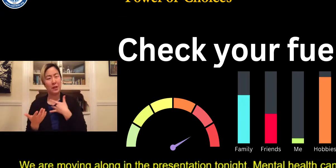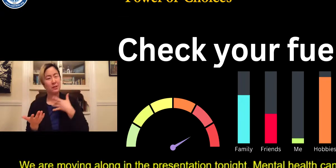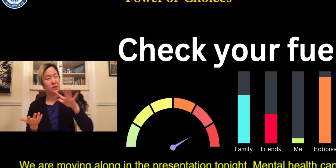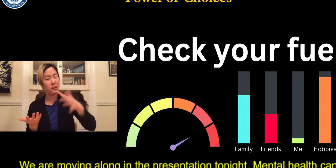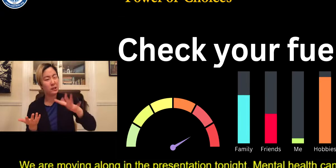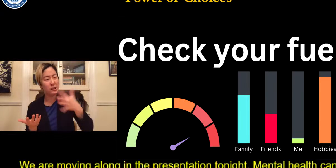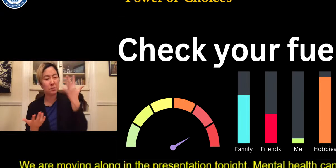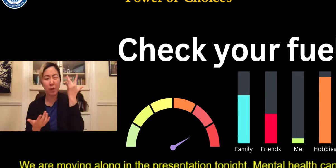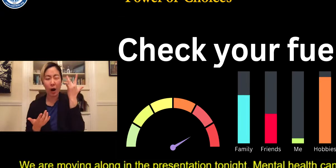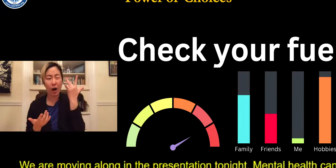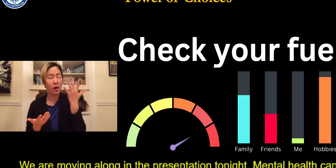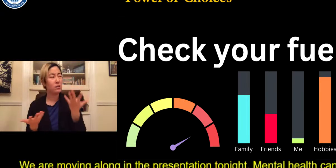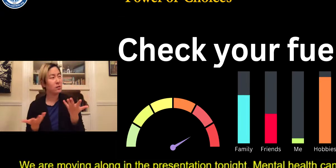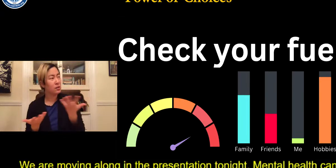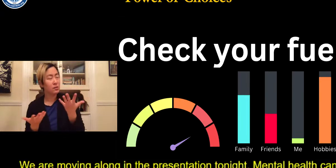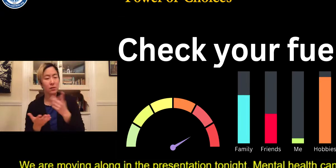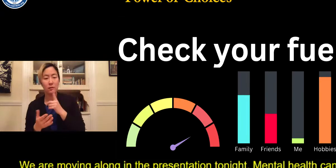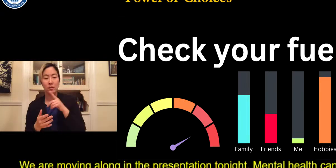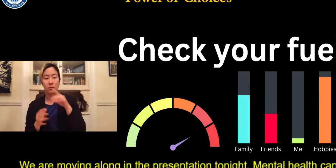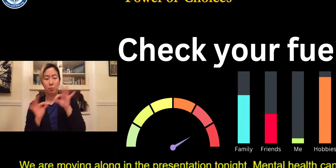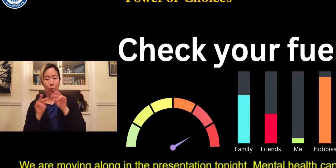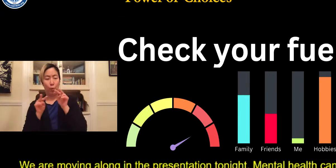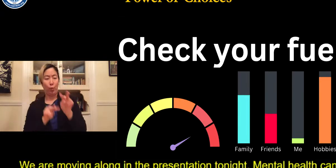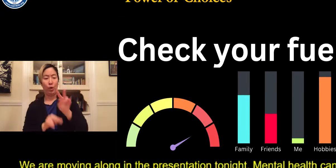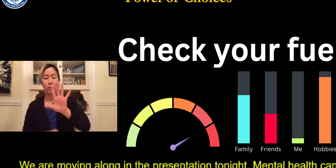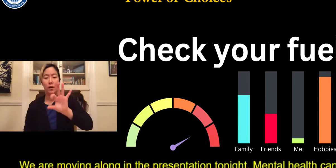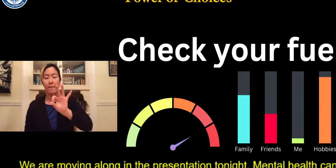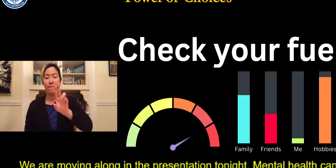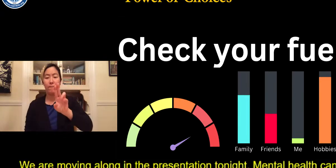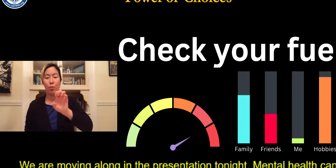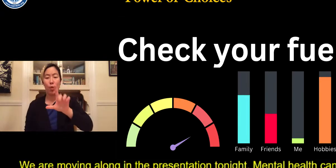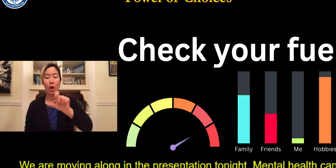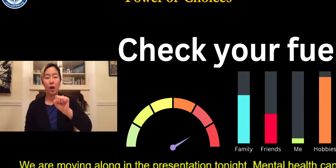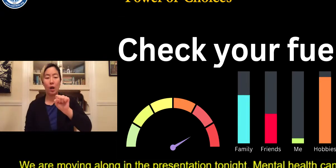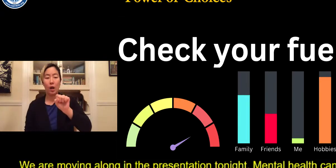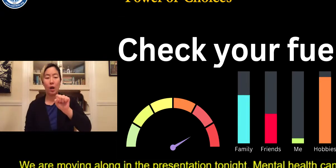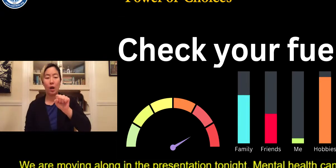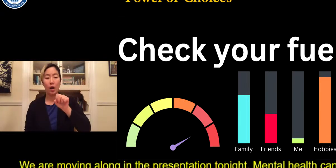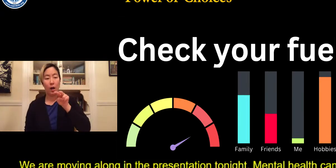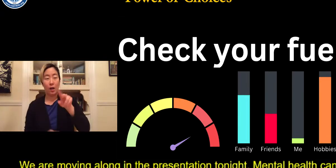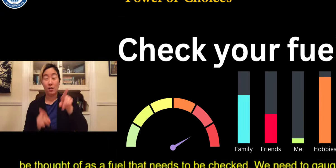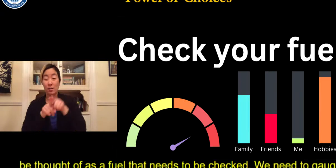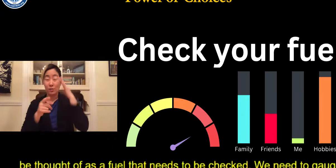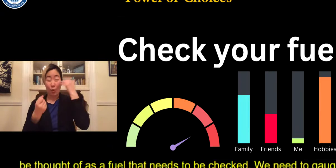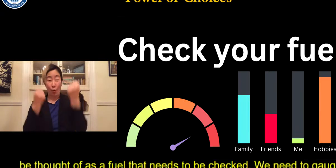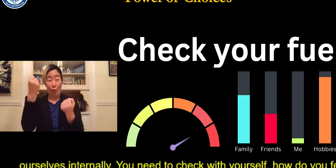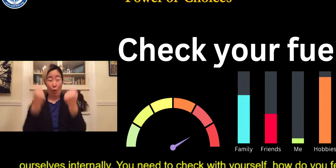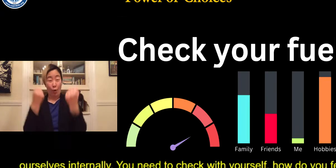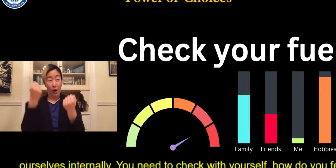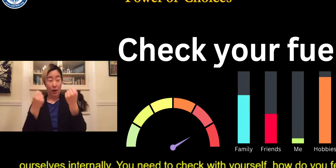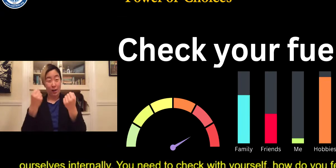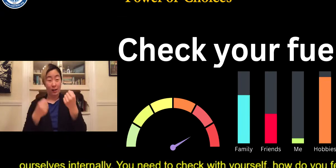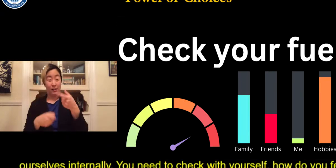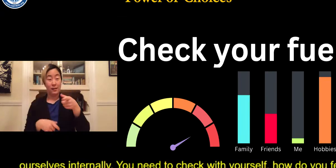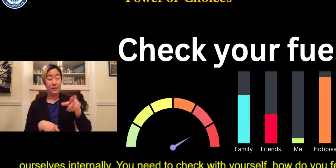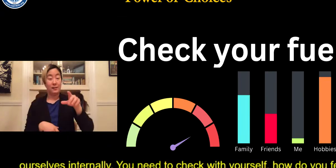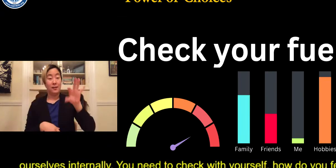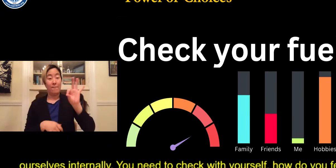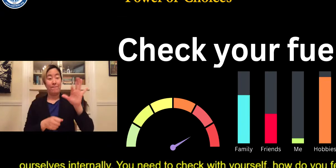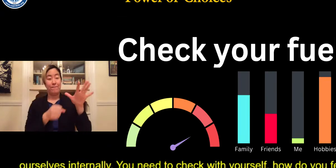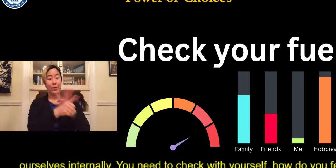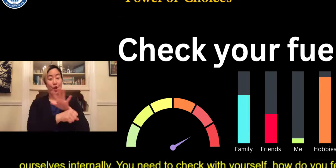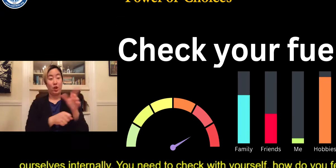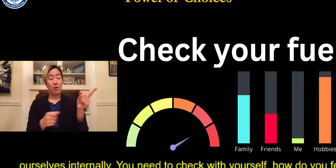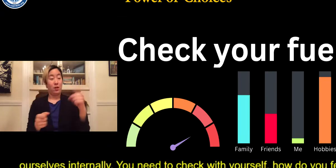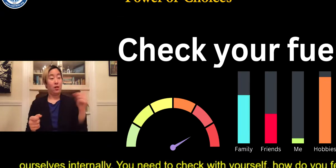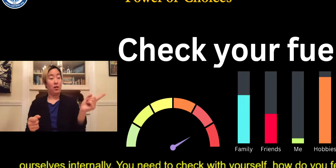doing. Are you okay? Are you so-so? Are you feeling bad? Are things kind of off? It's important